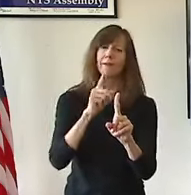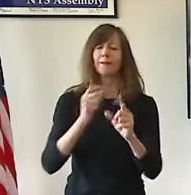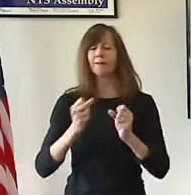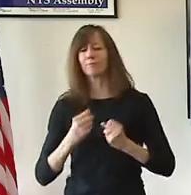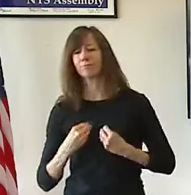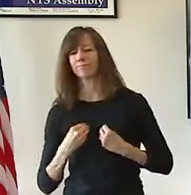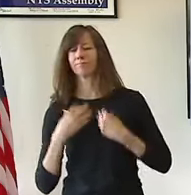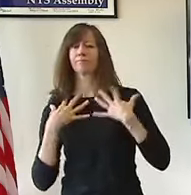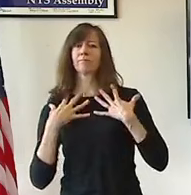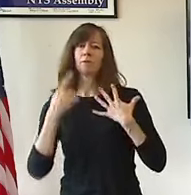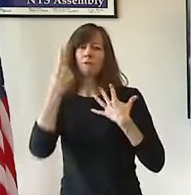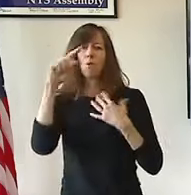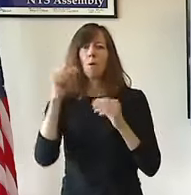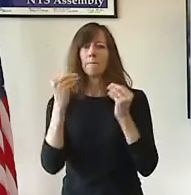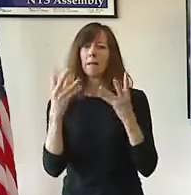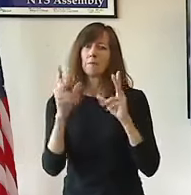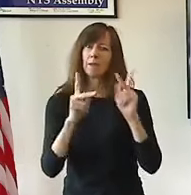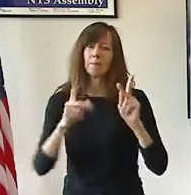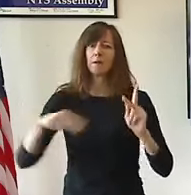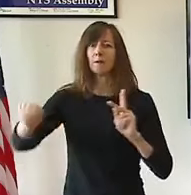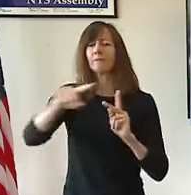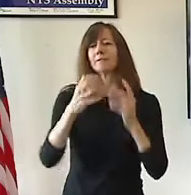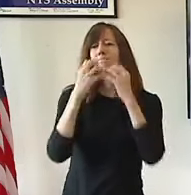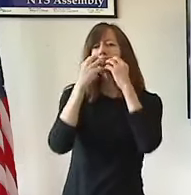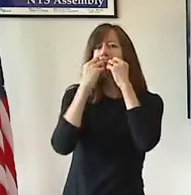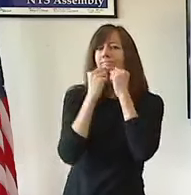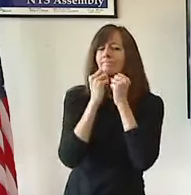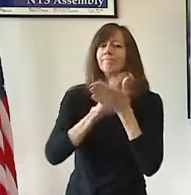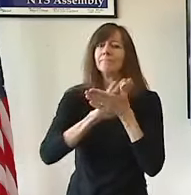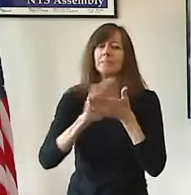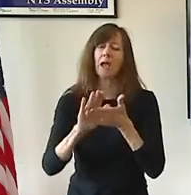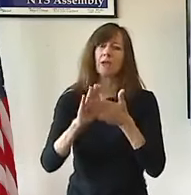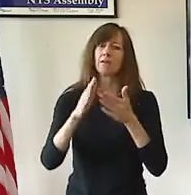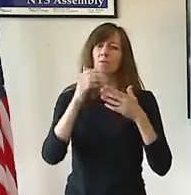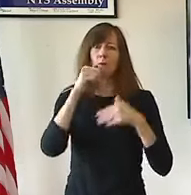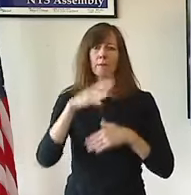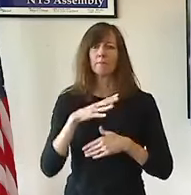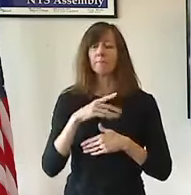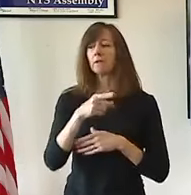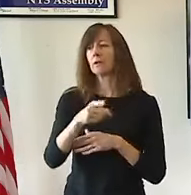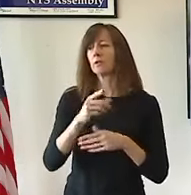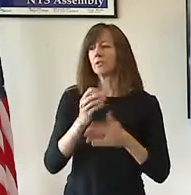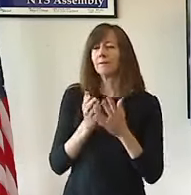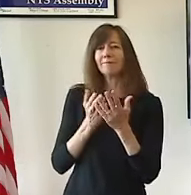woman. She lived out Martin Luther King's creed of living, a